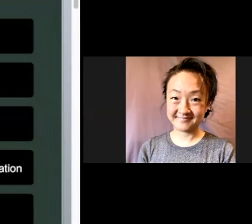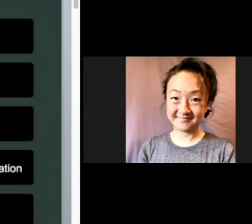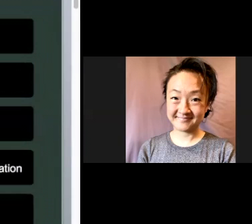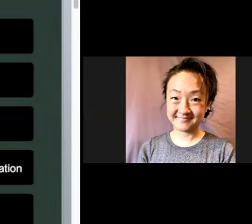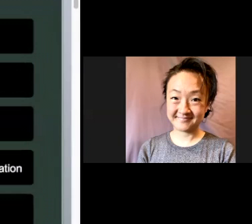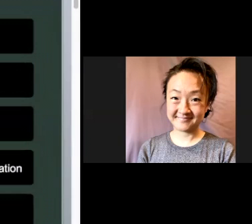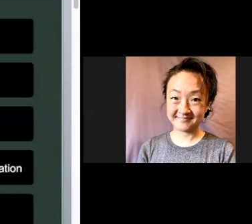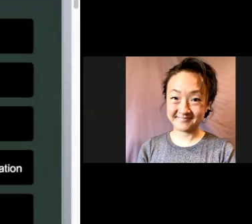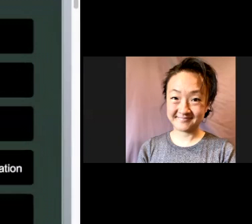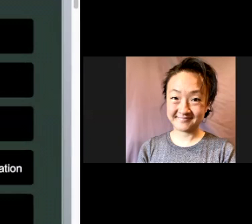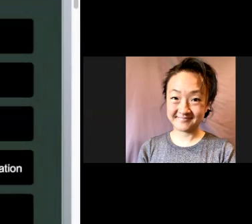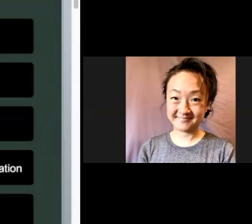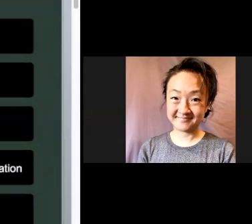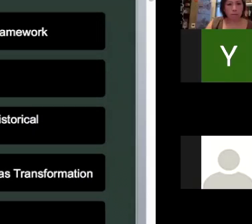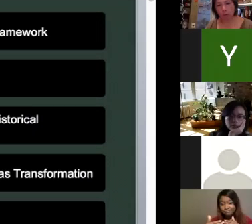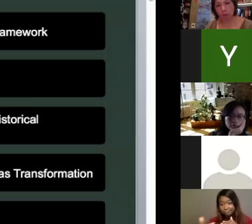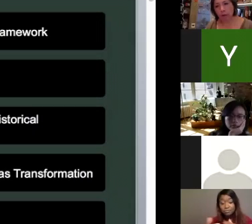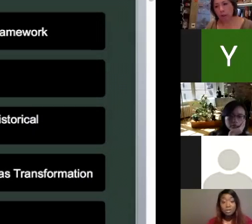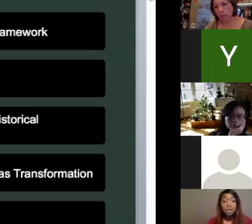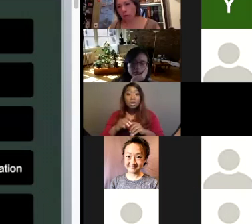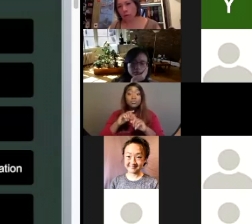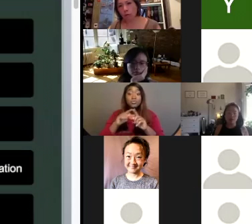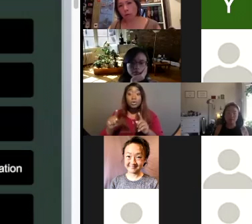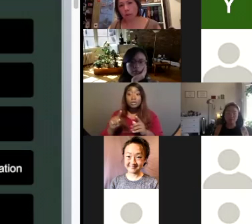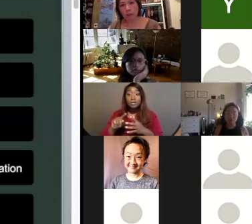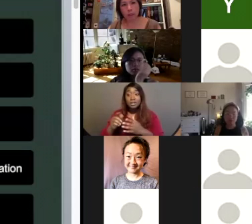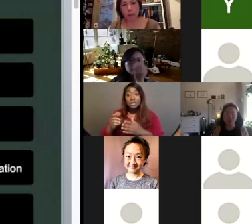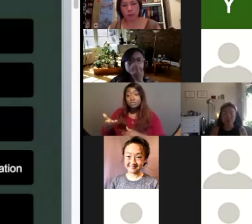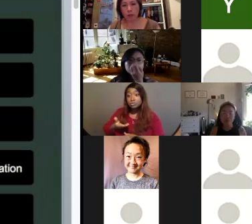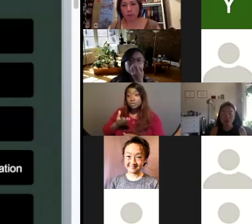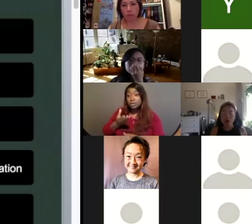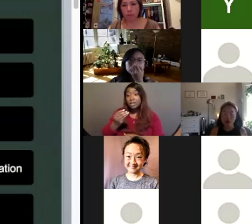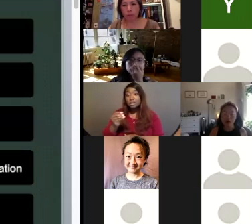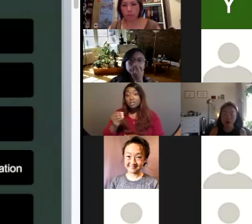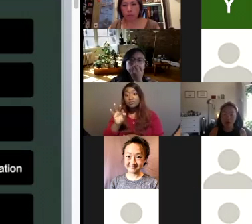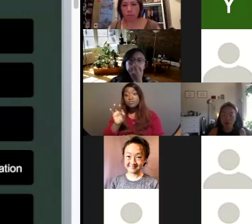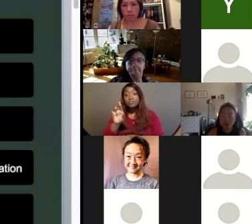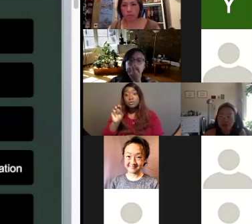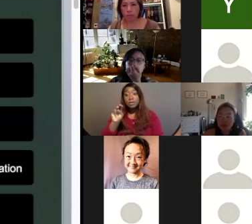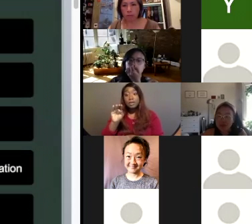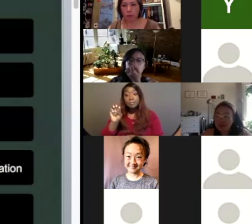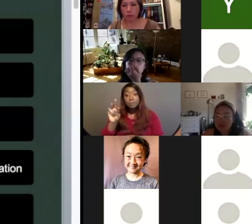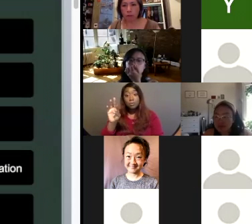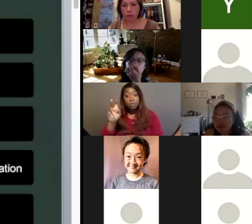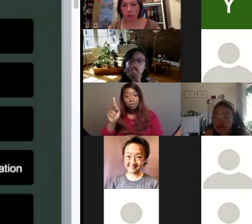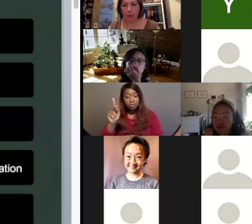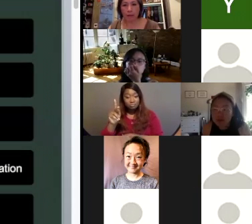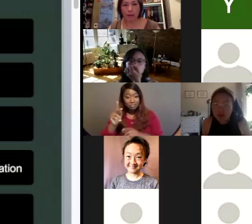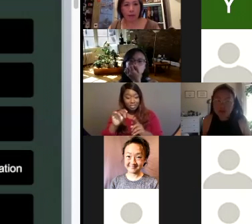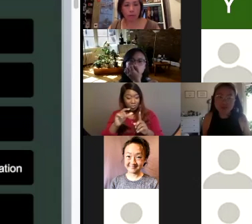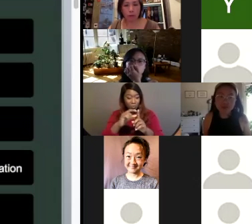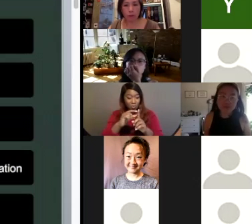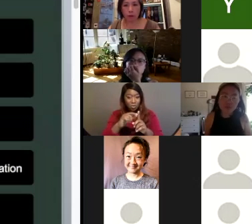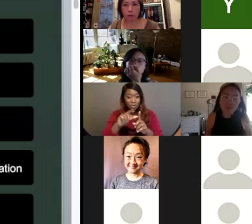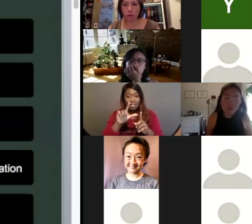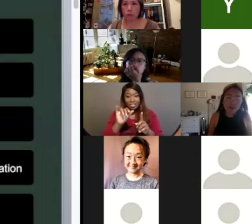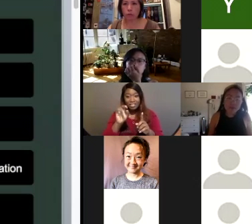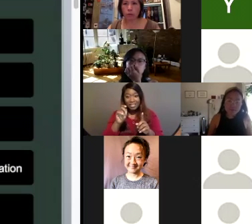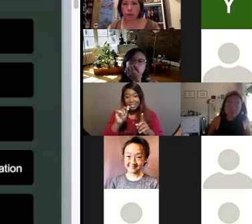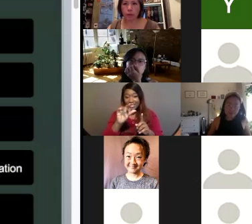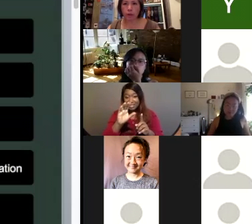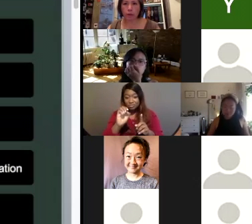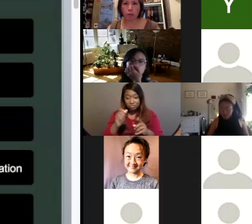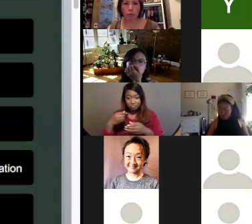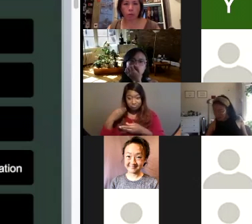So introductions and framework. I want to explore the word lineage. The W.O.W team and I had not really talked too much